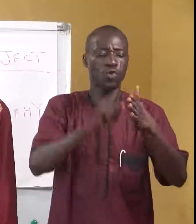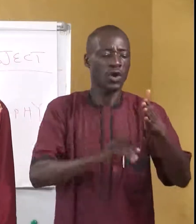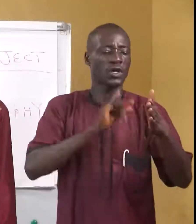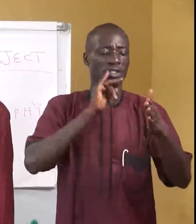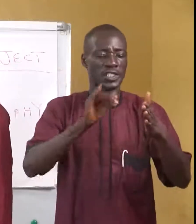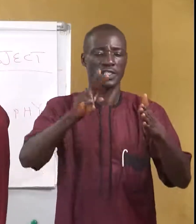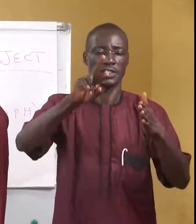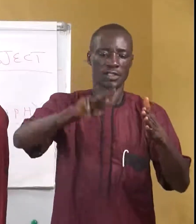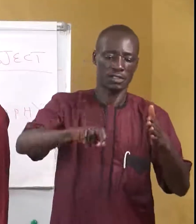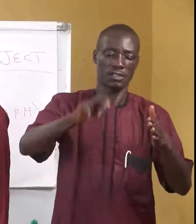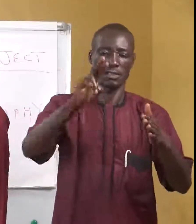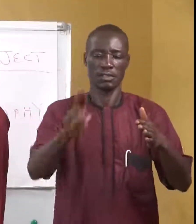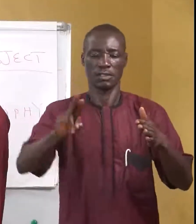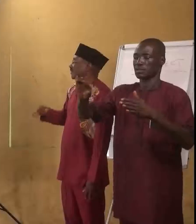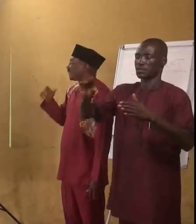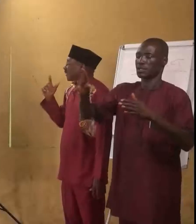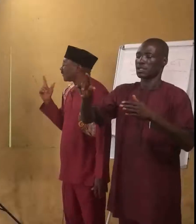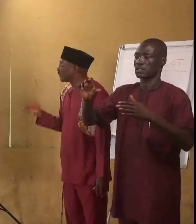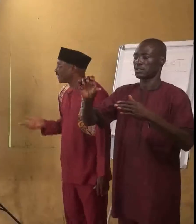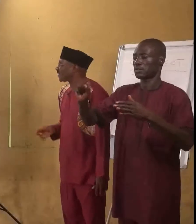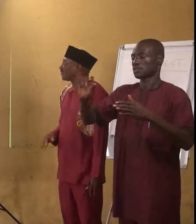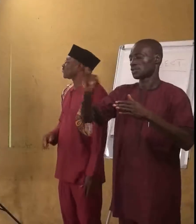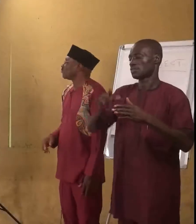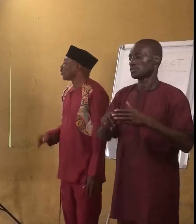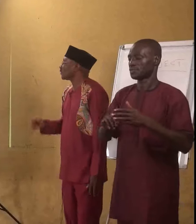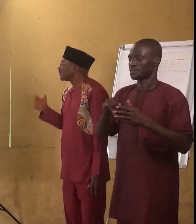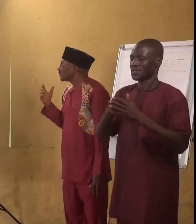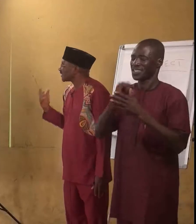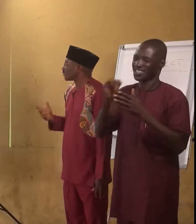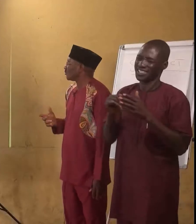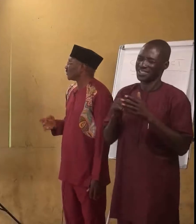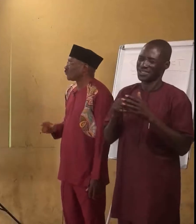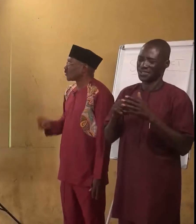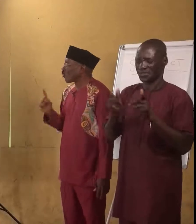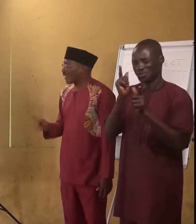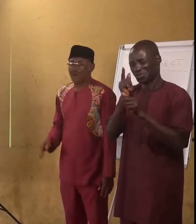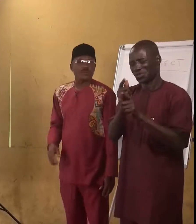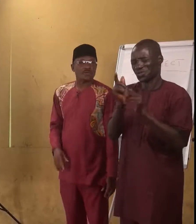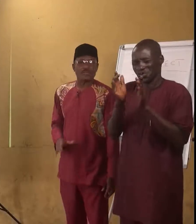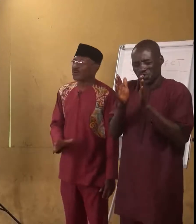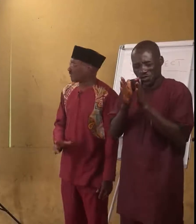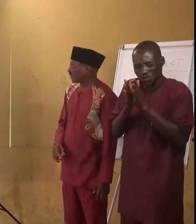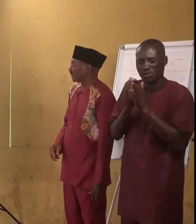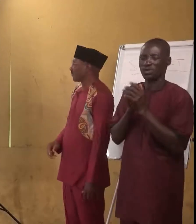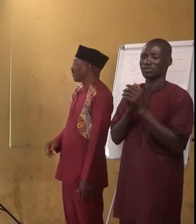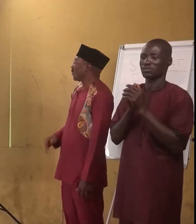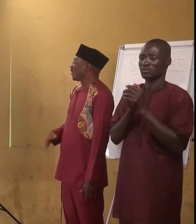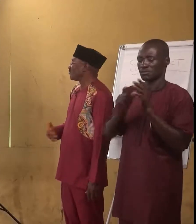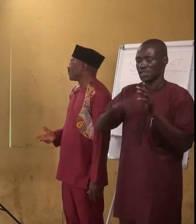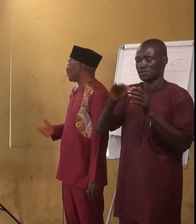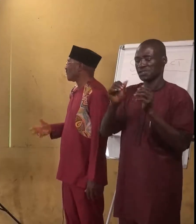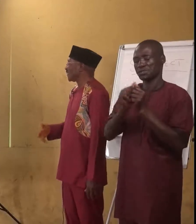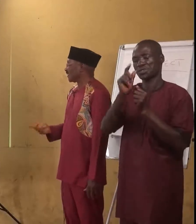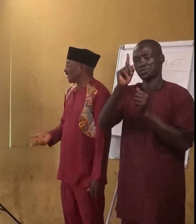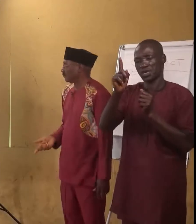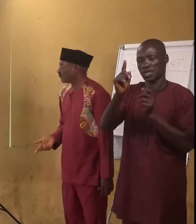rural settlement. This is relatively small settlement with 1 or 2 buildings, with